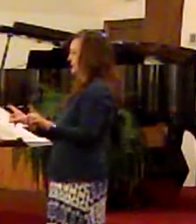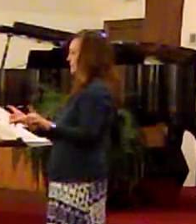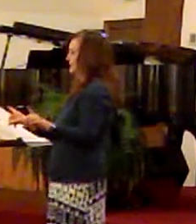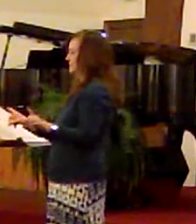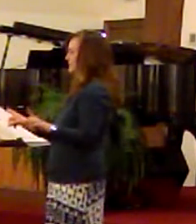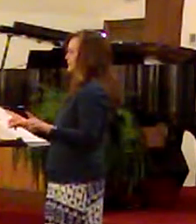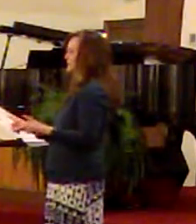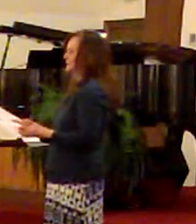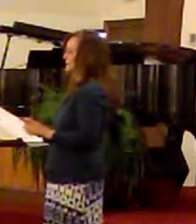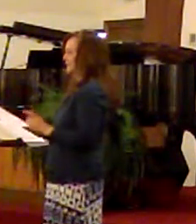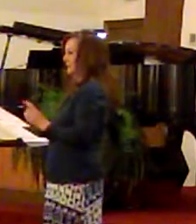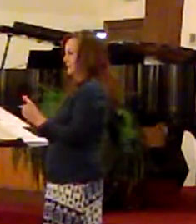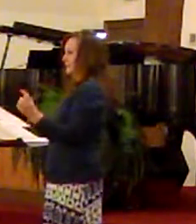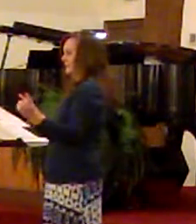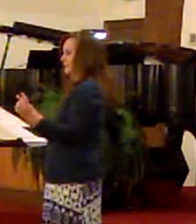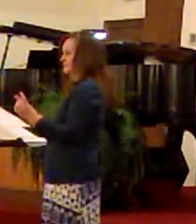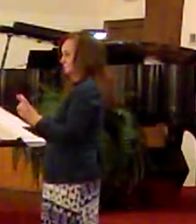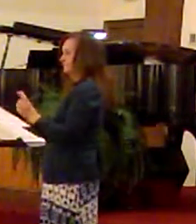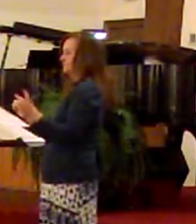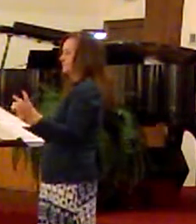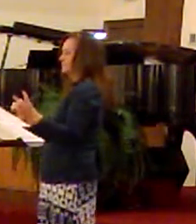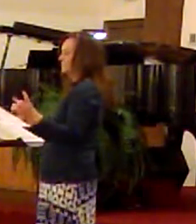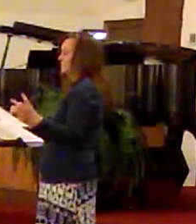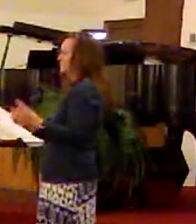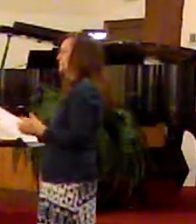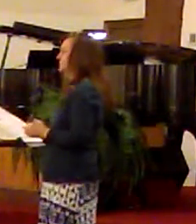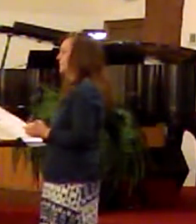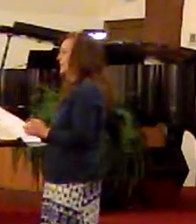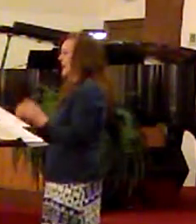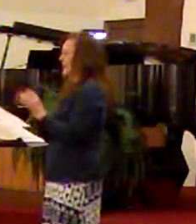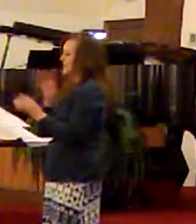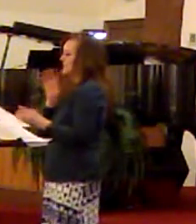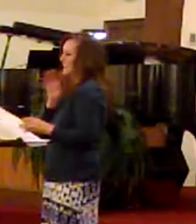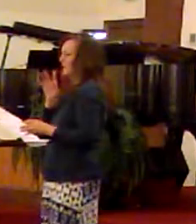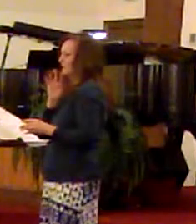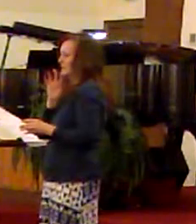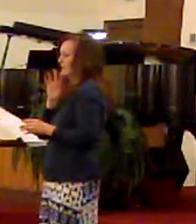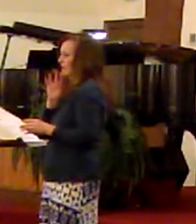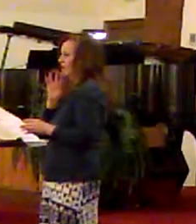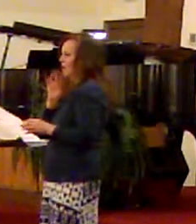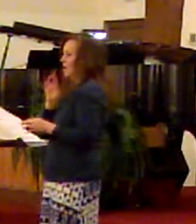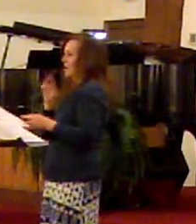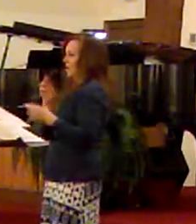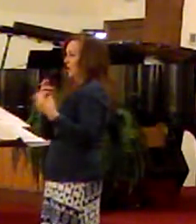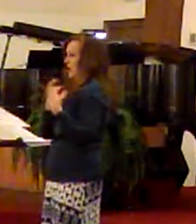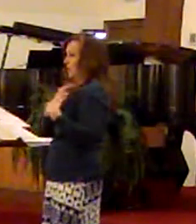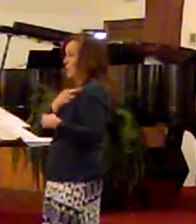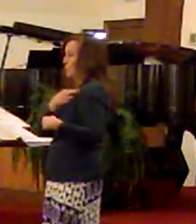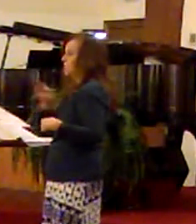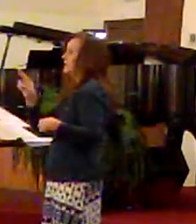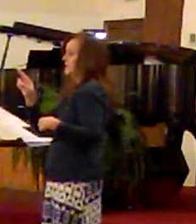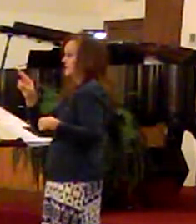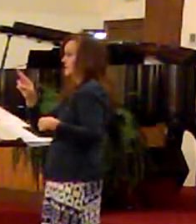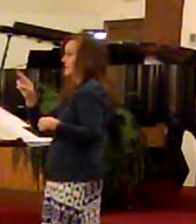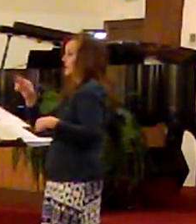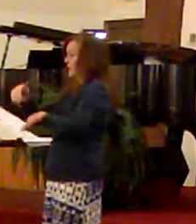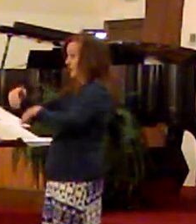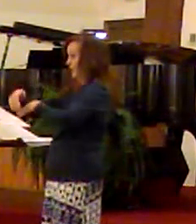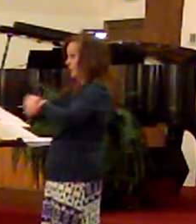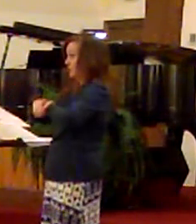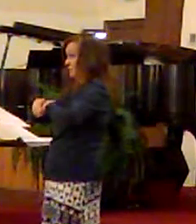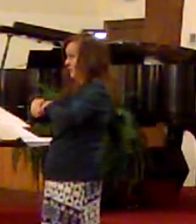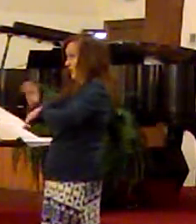But he started talking about all the religion. in the Church of England. And the fact